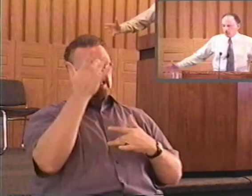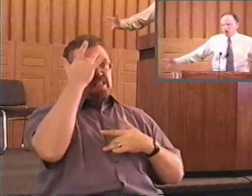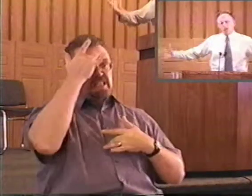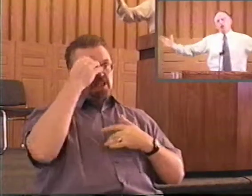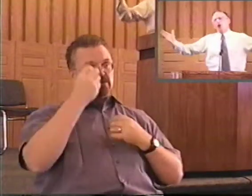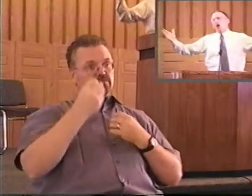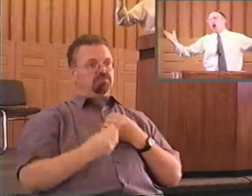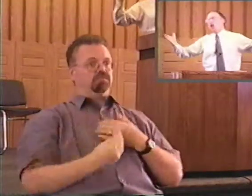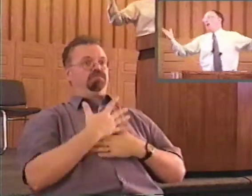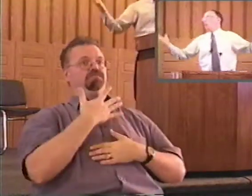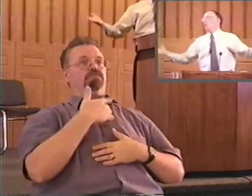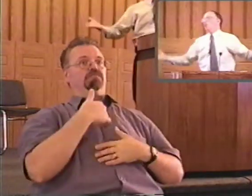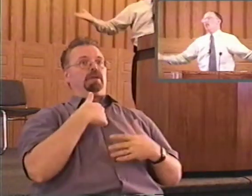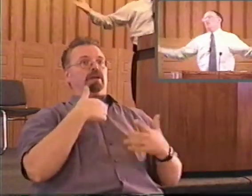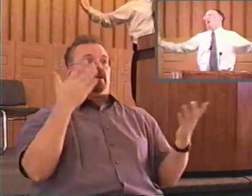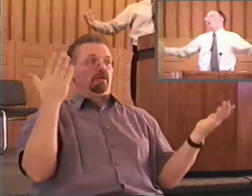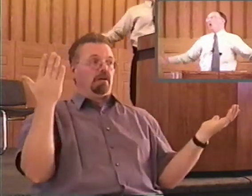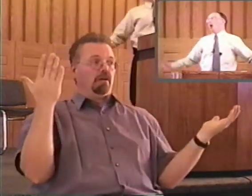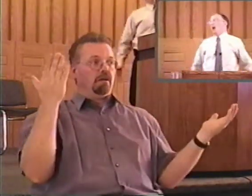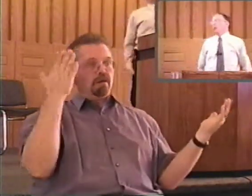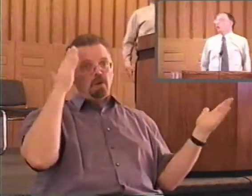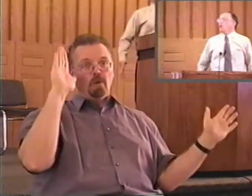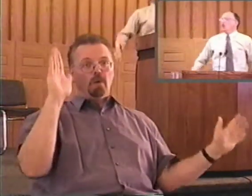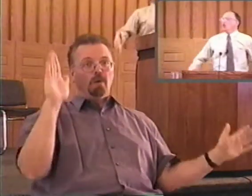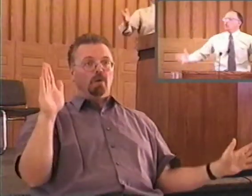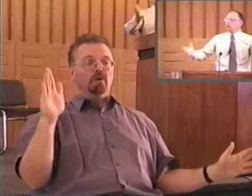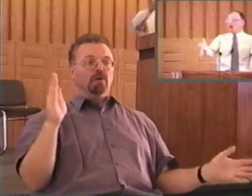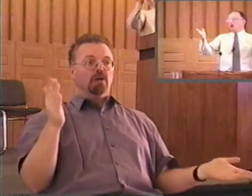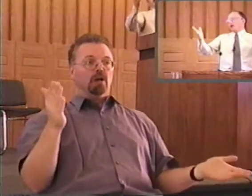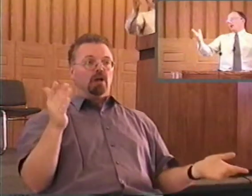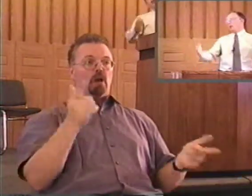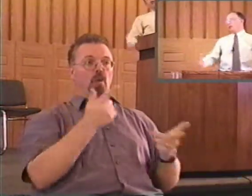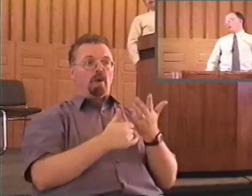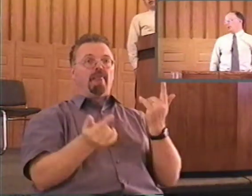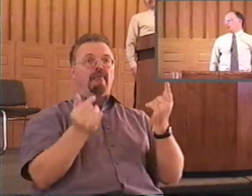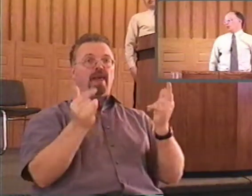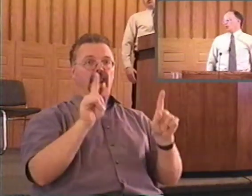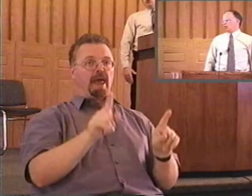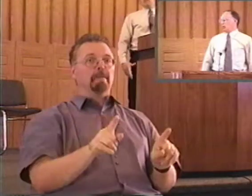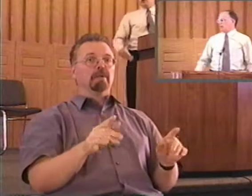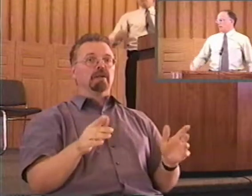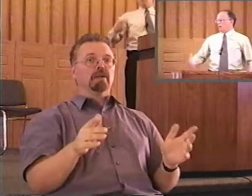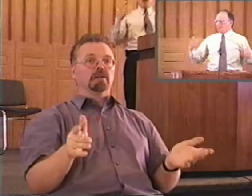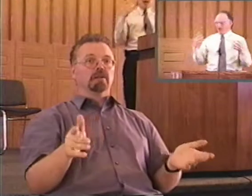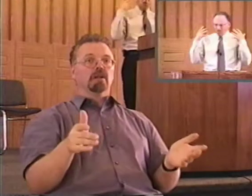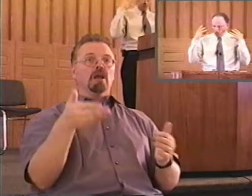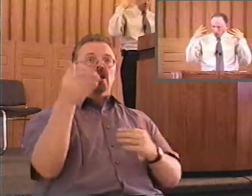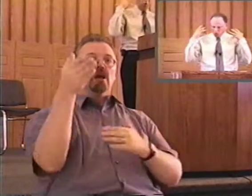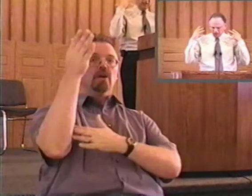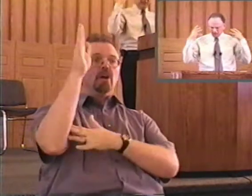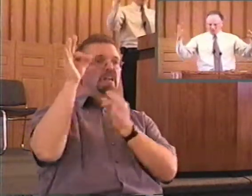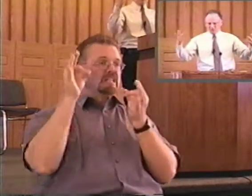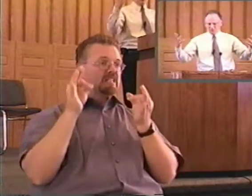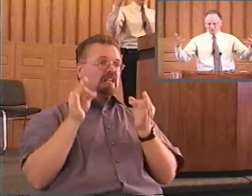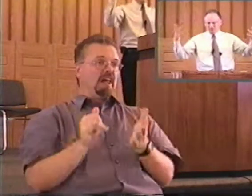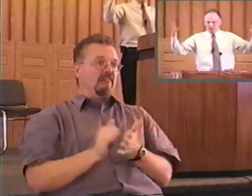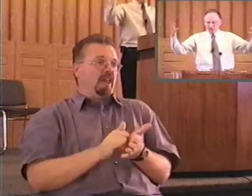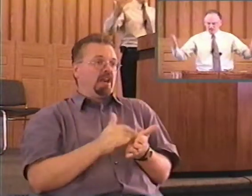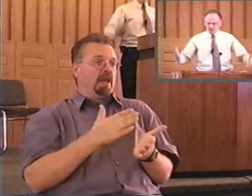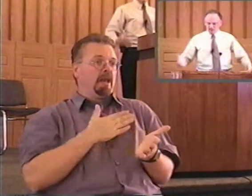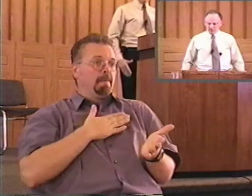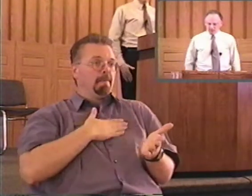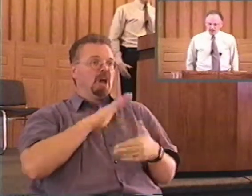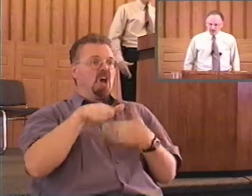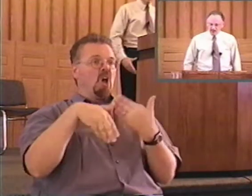kill me or not. God, and when that will happen, God has already determined that. My whole